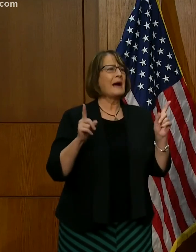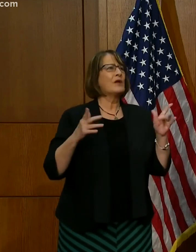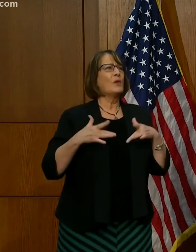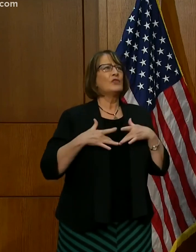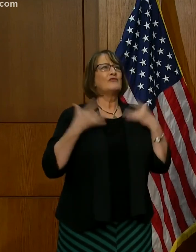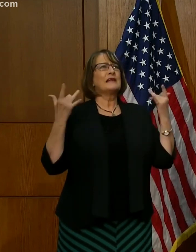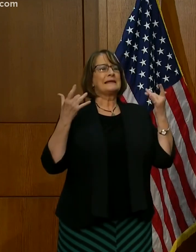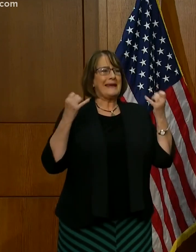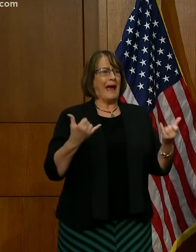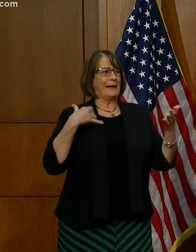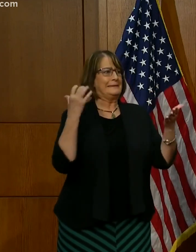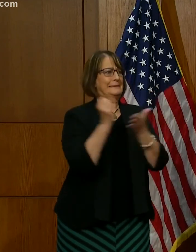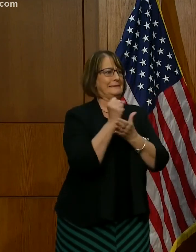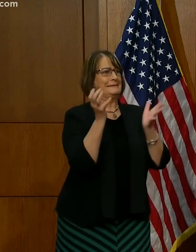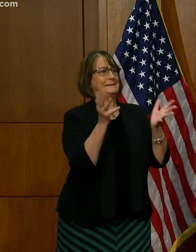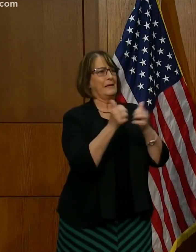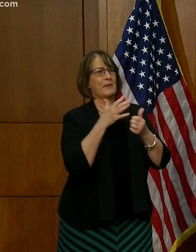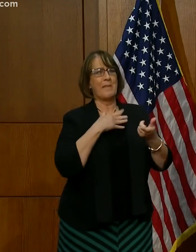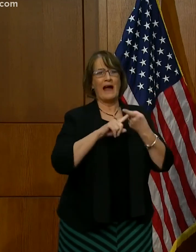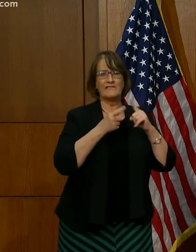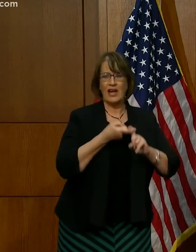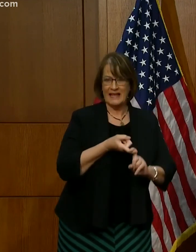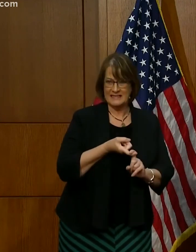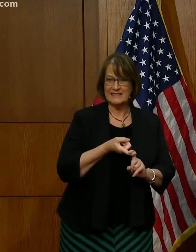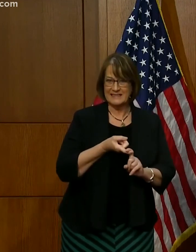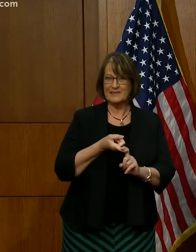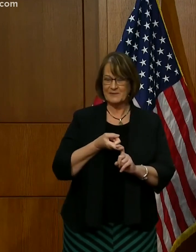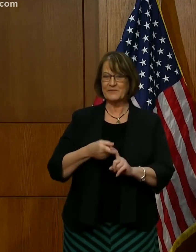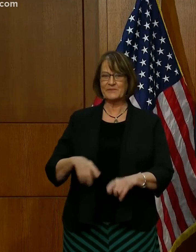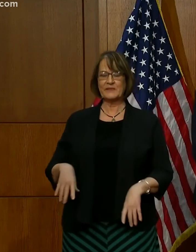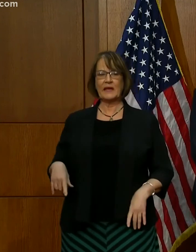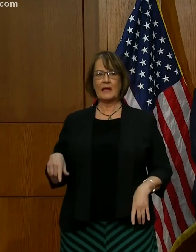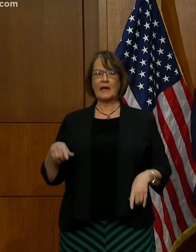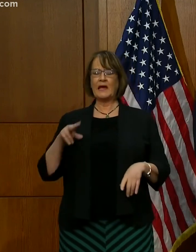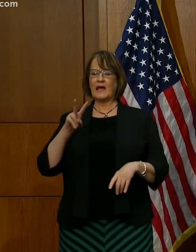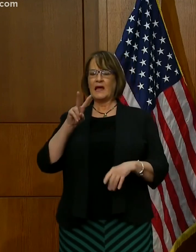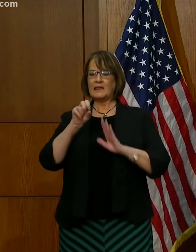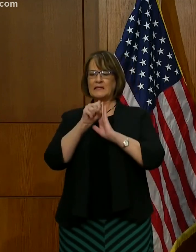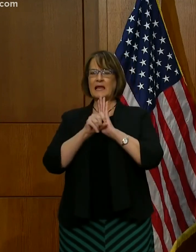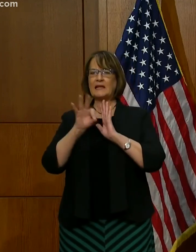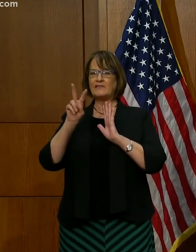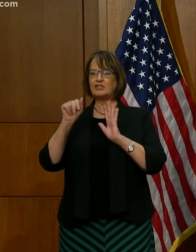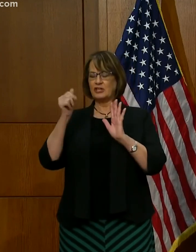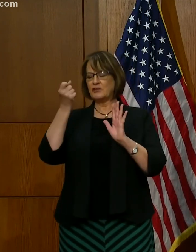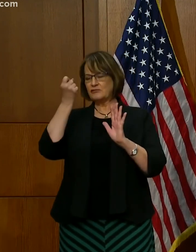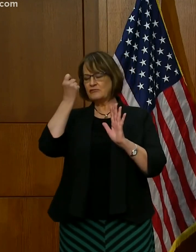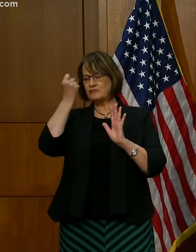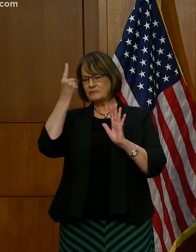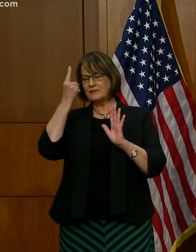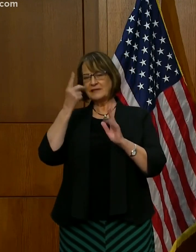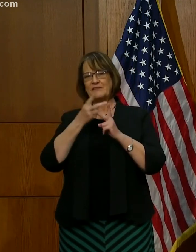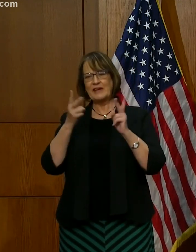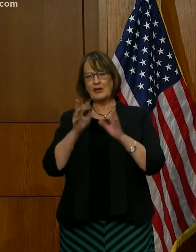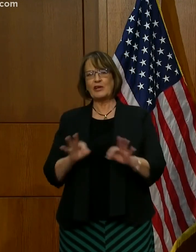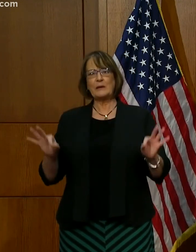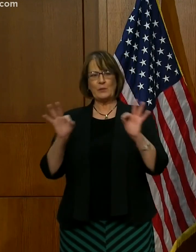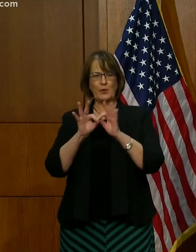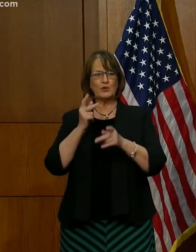my friends." Virginia knows just how important it is to keep our students